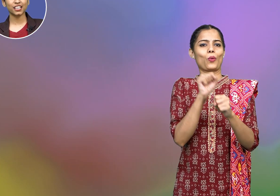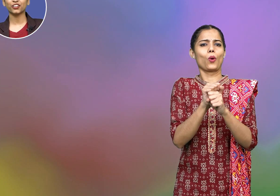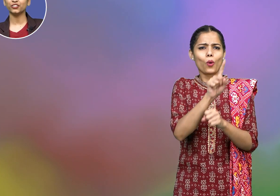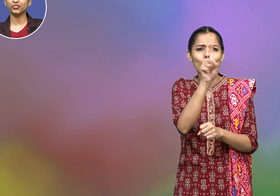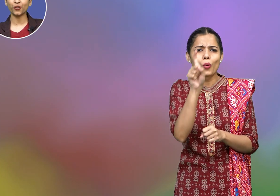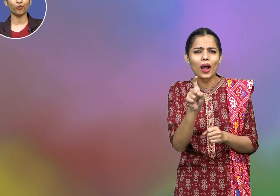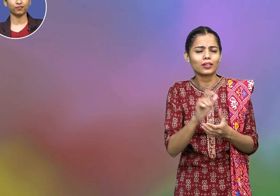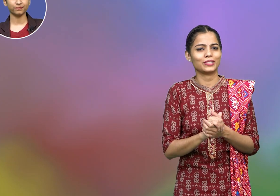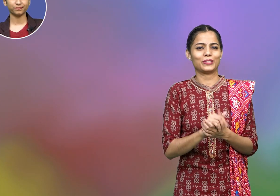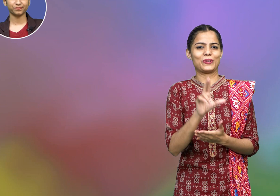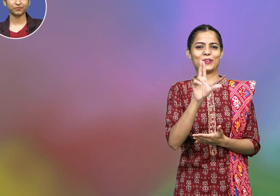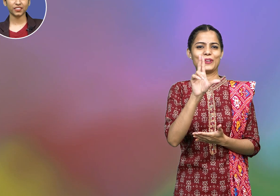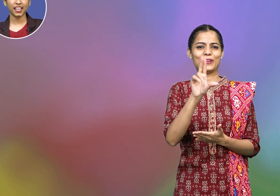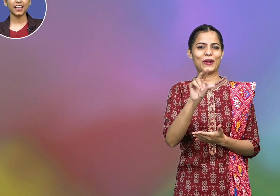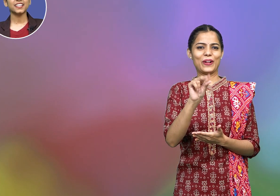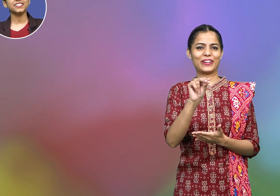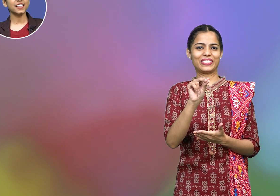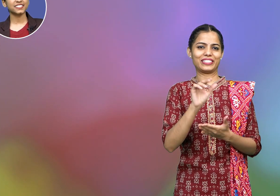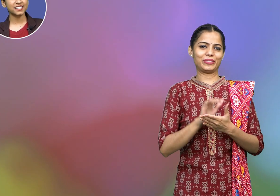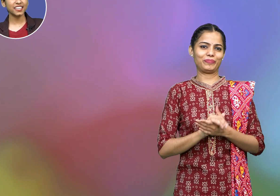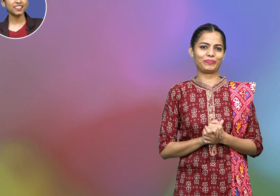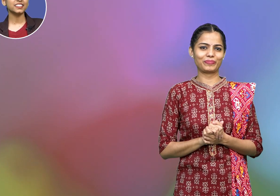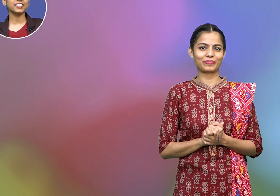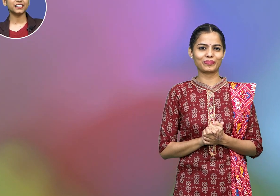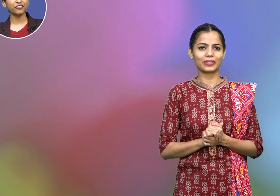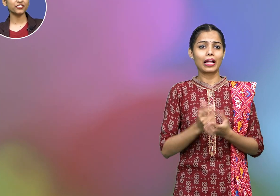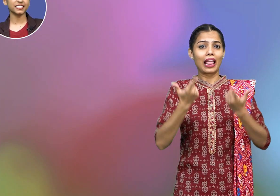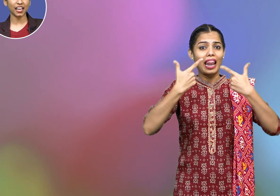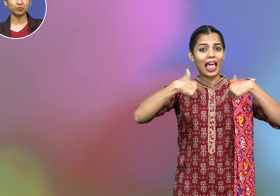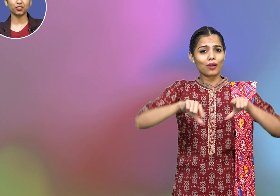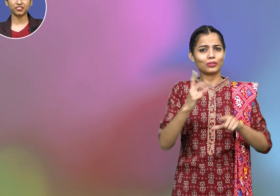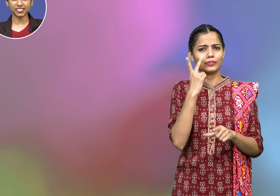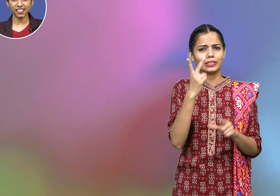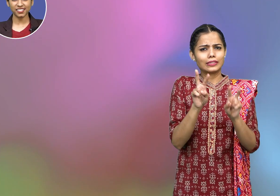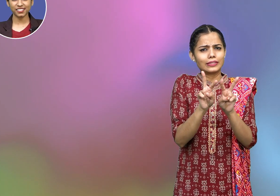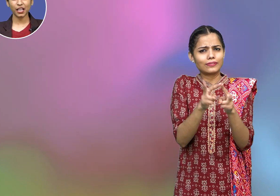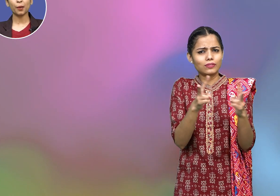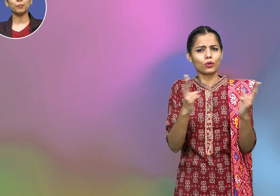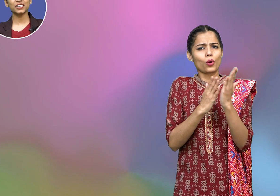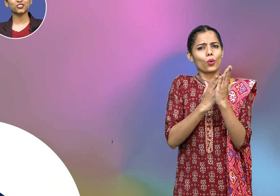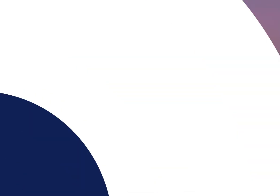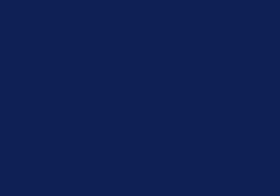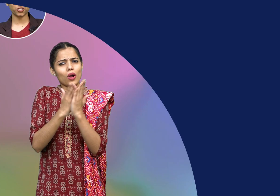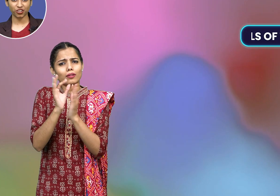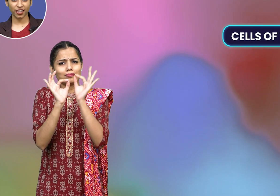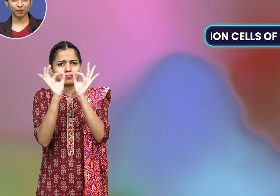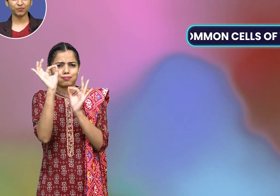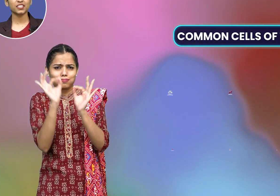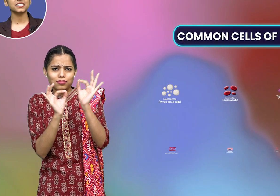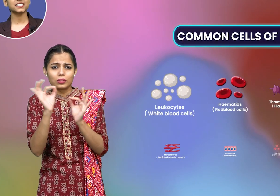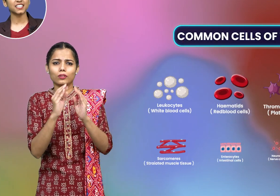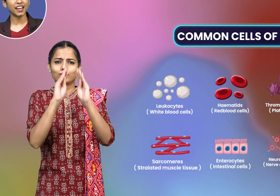functions? No. Let's see the different types of cells based on their